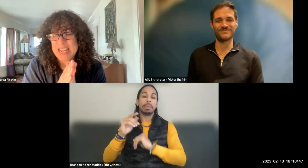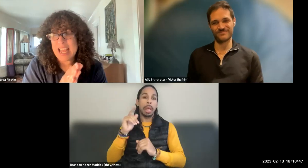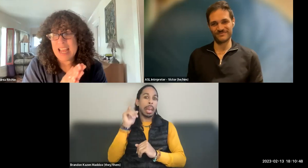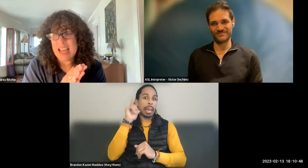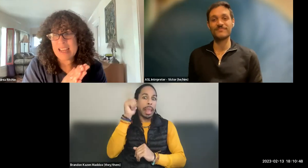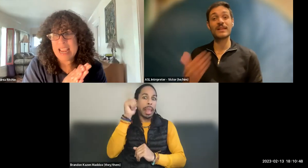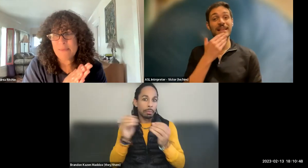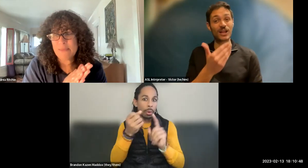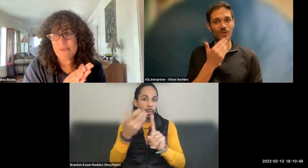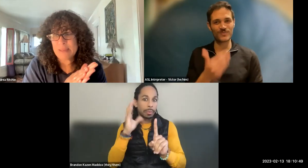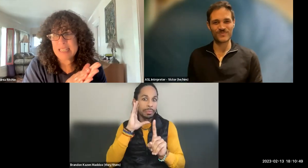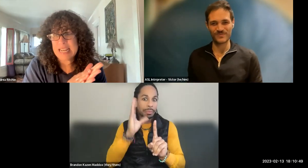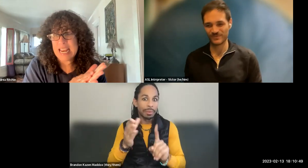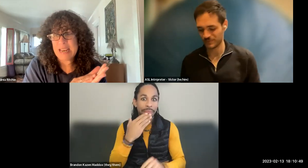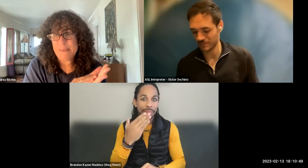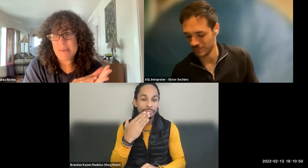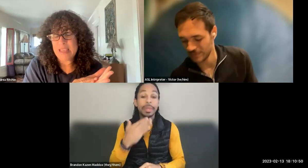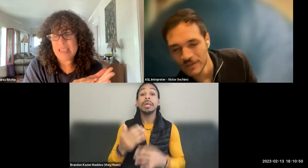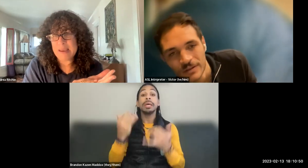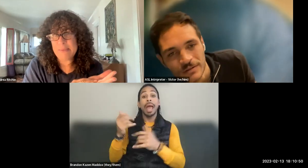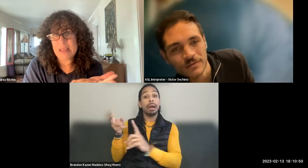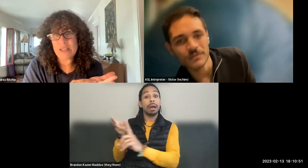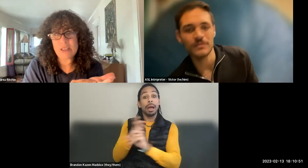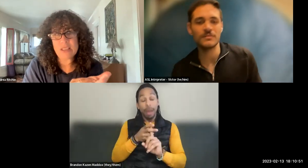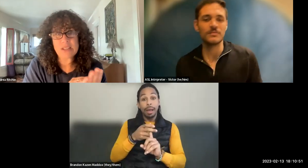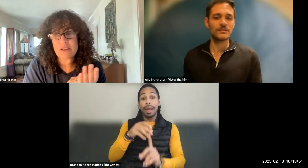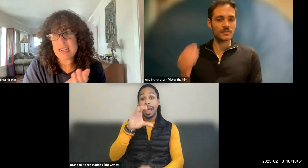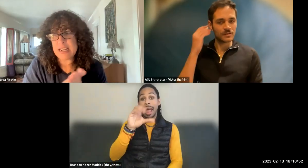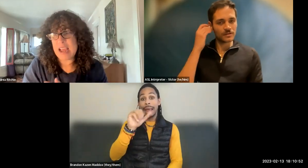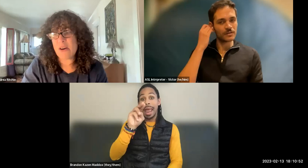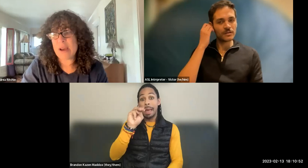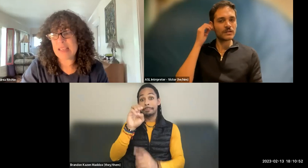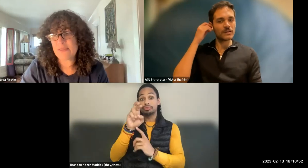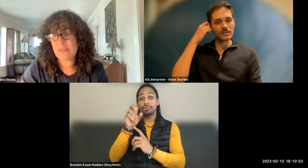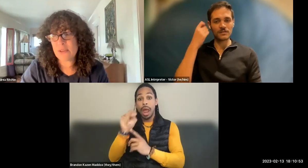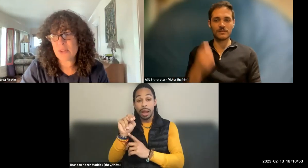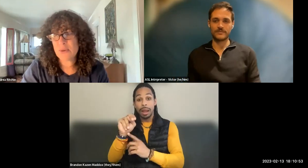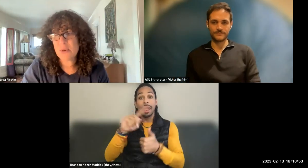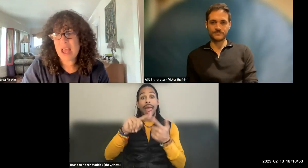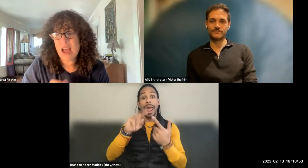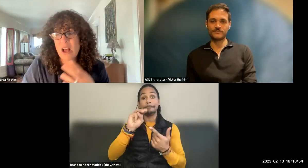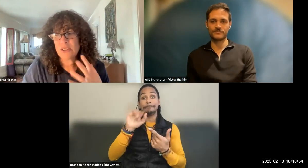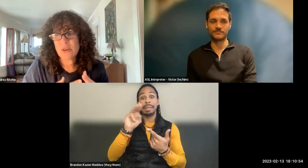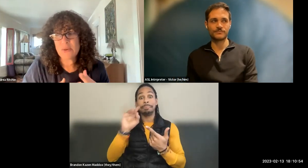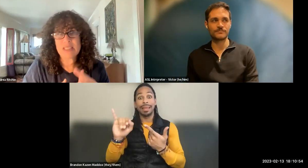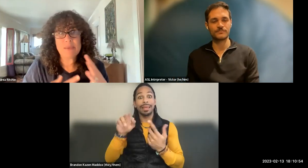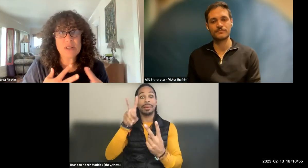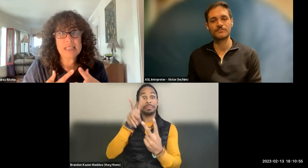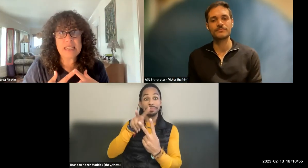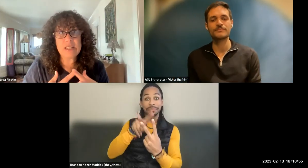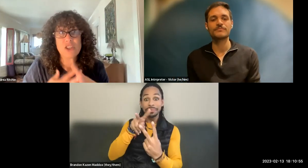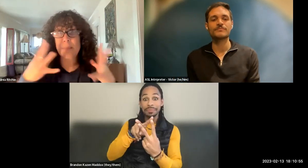Gonna bring Cameron Rasmussen and Mimi Kim to the screen now as folks who